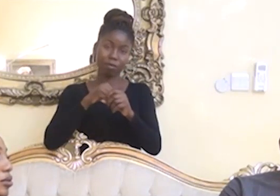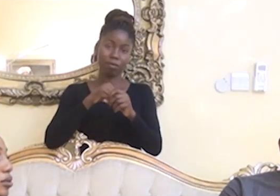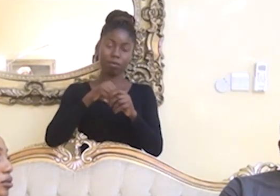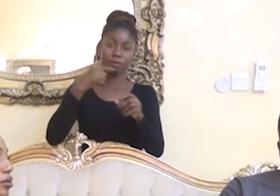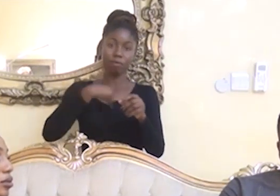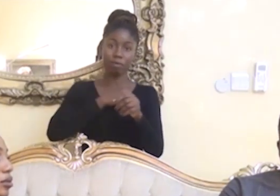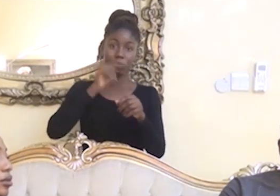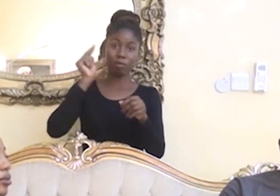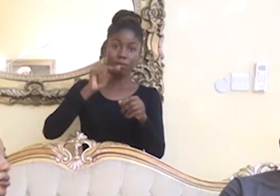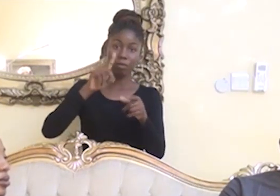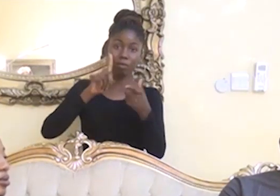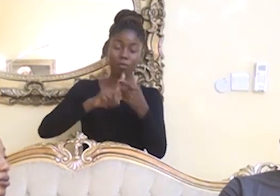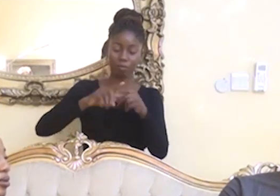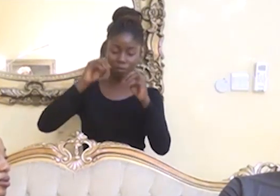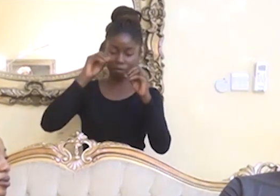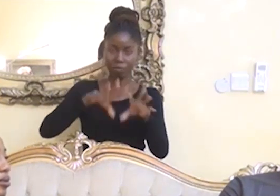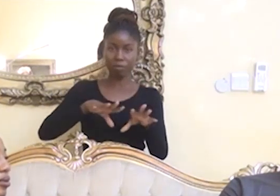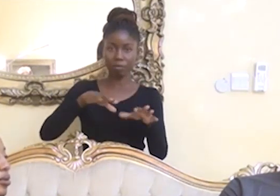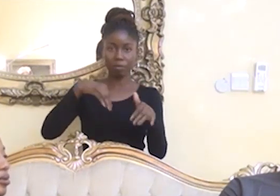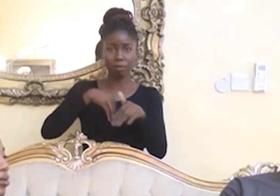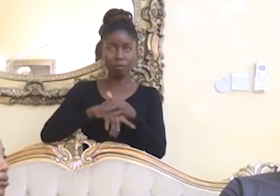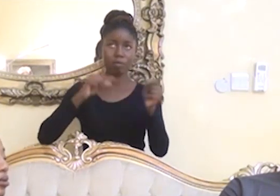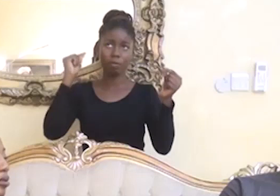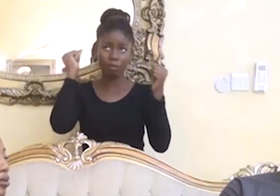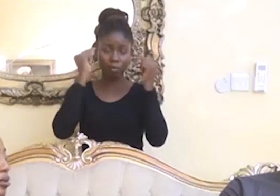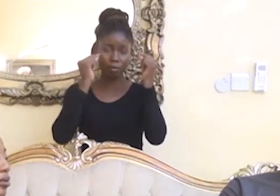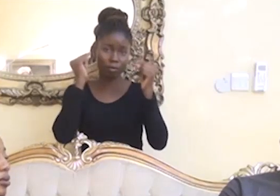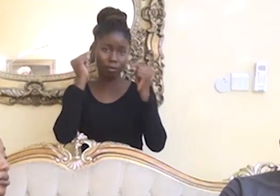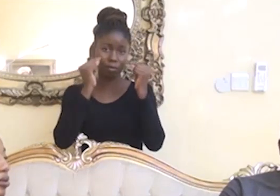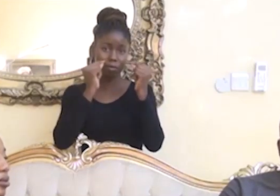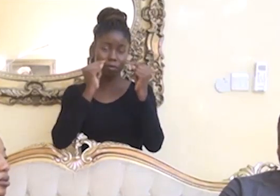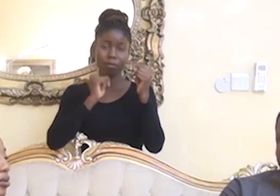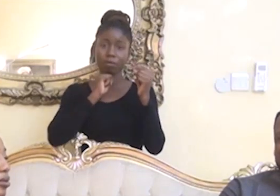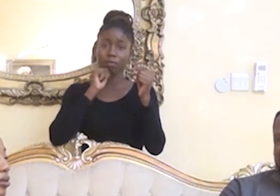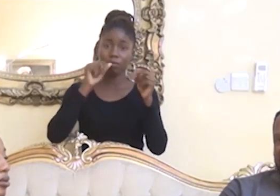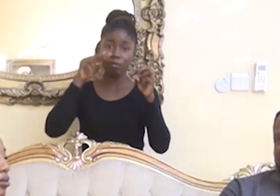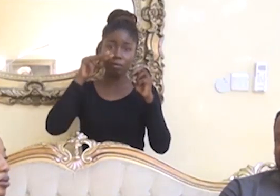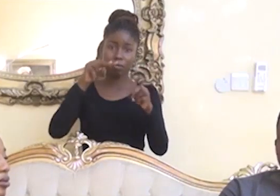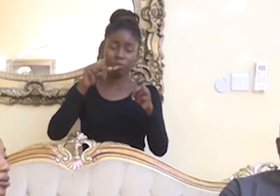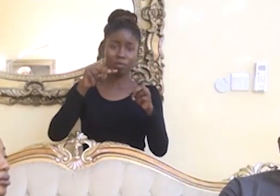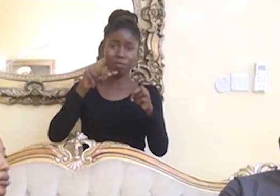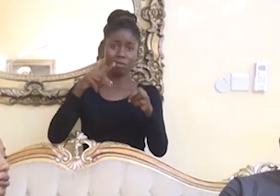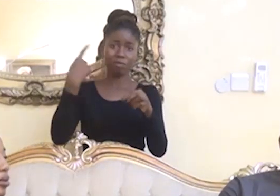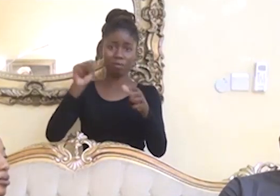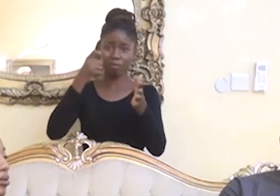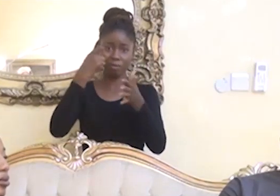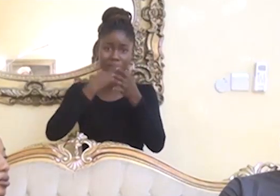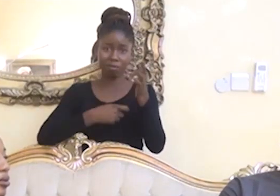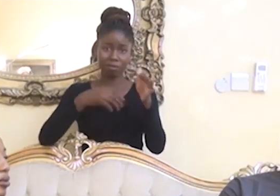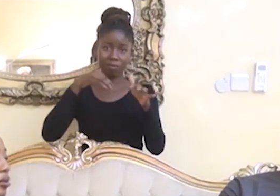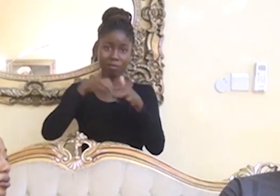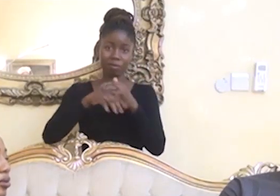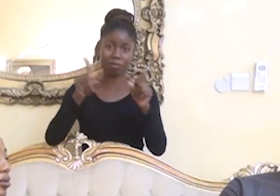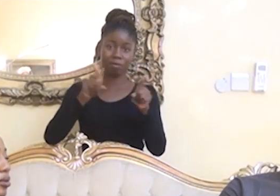need to put it into consideration, not looking at the cost, in as much